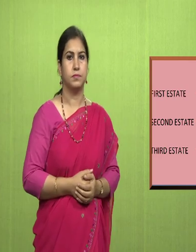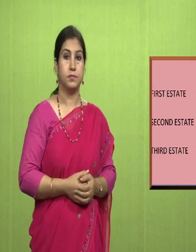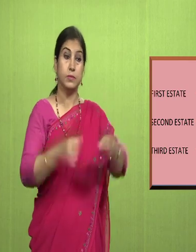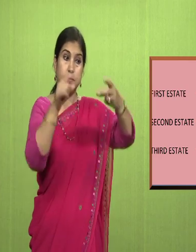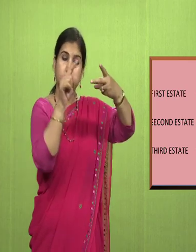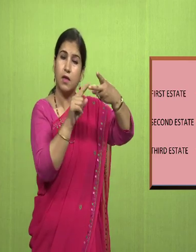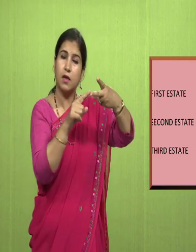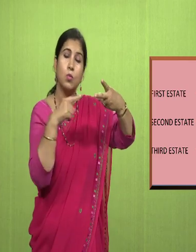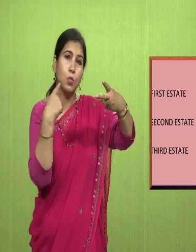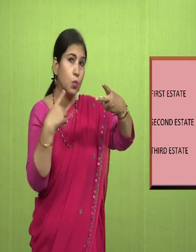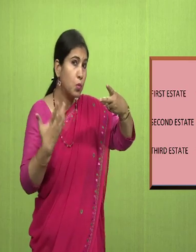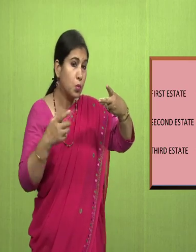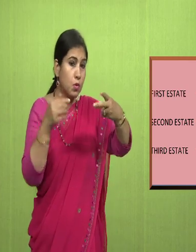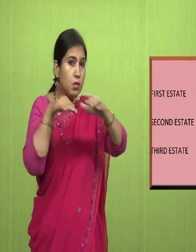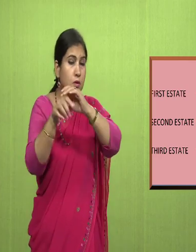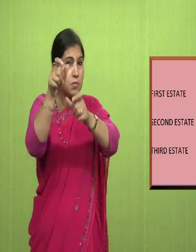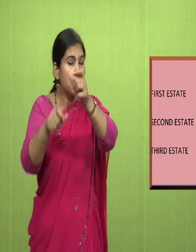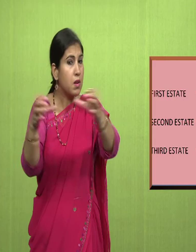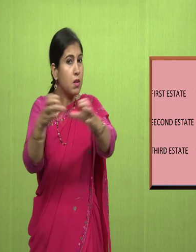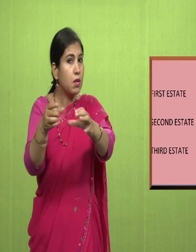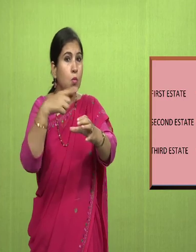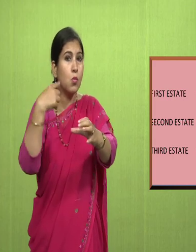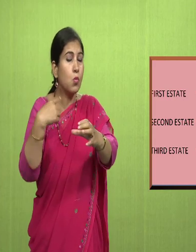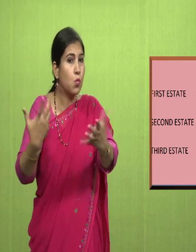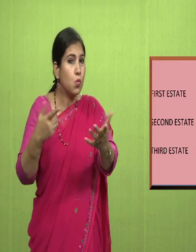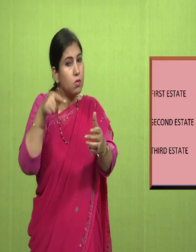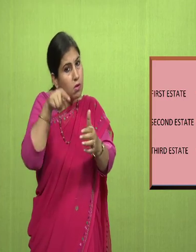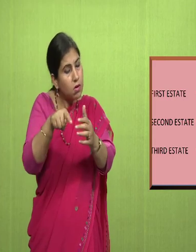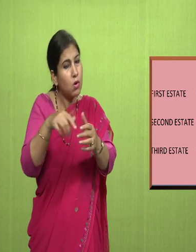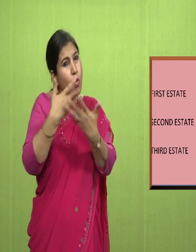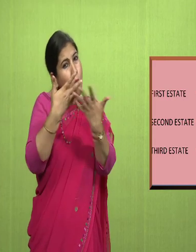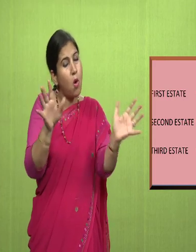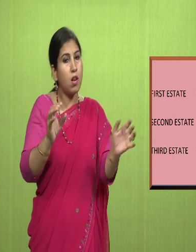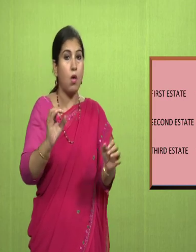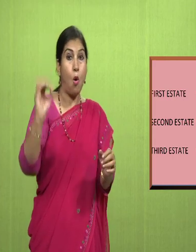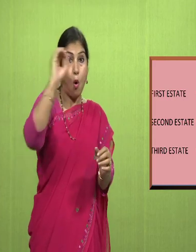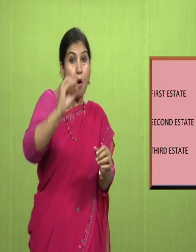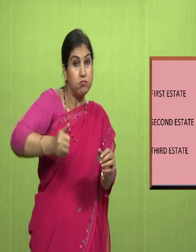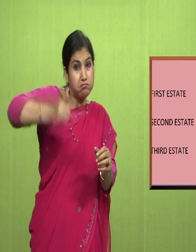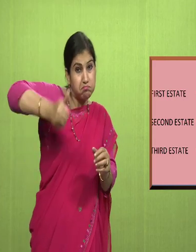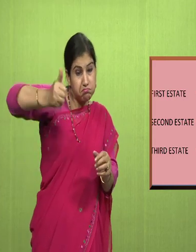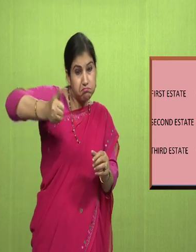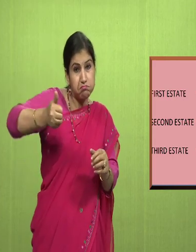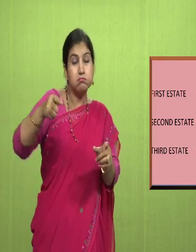The second class consisted of officers who served the king.